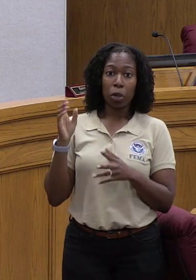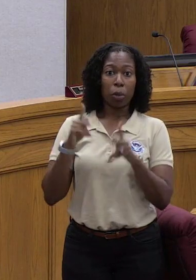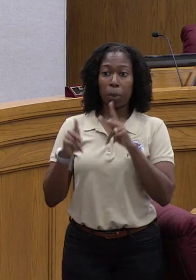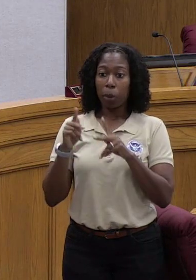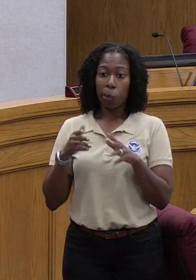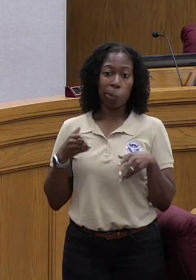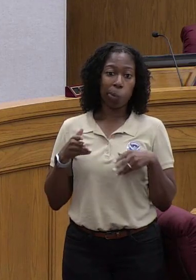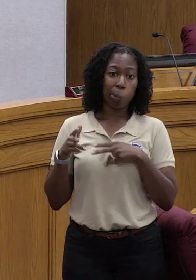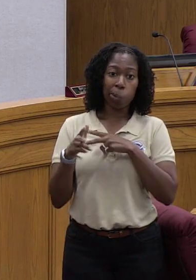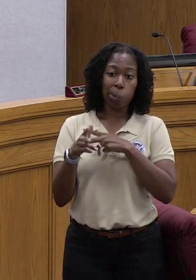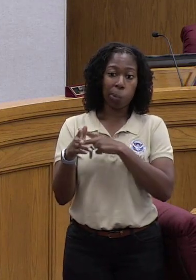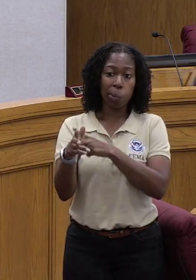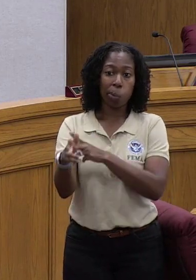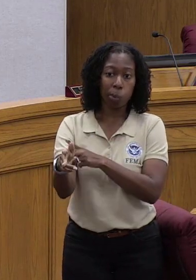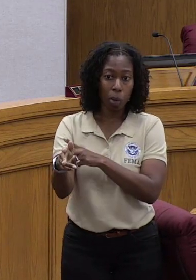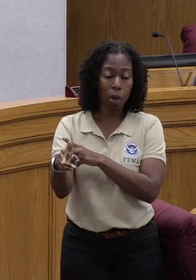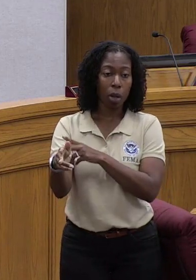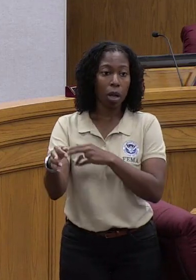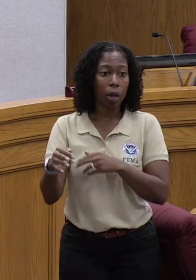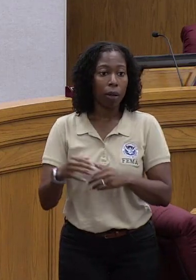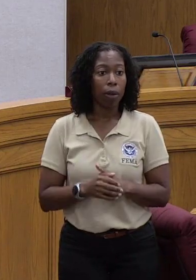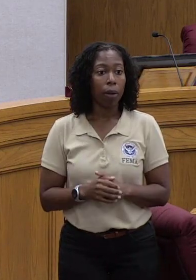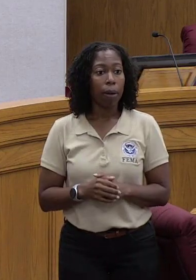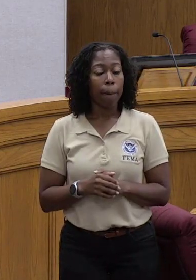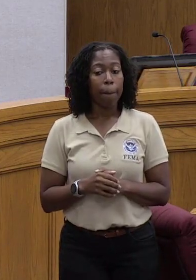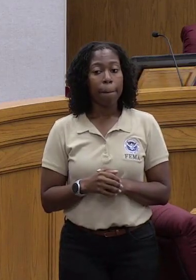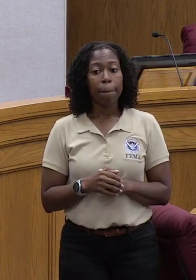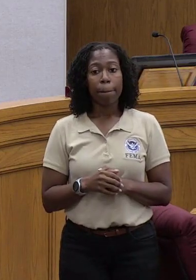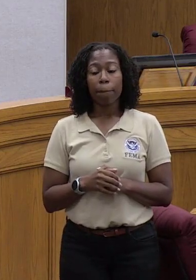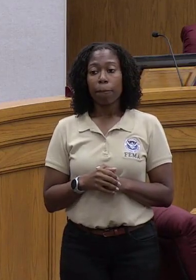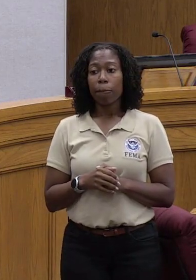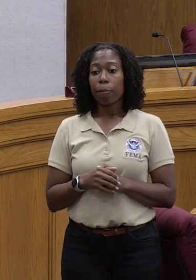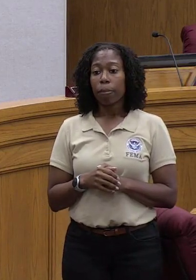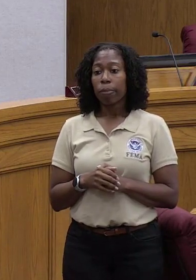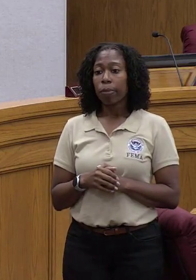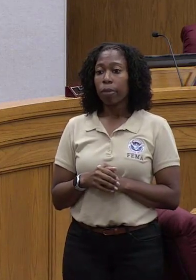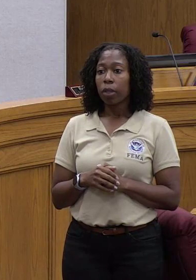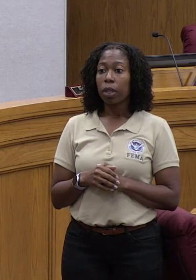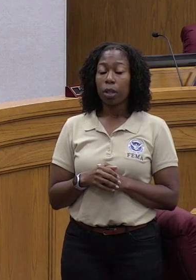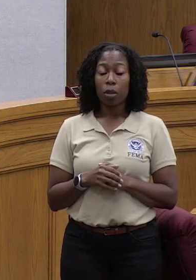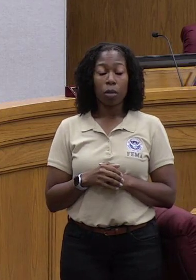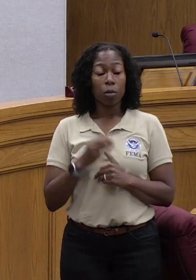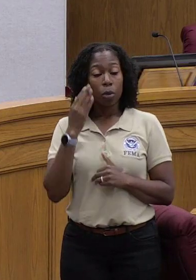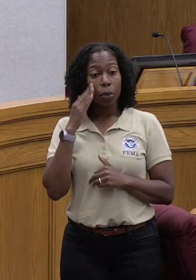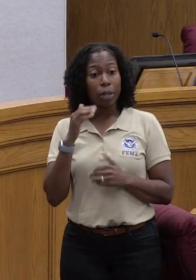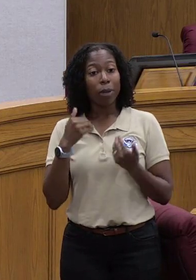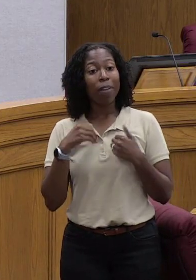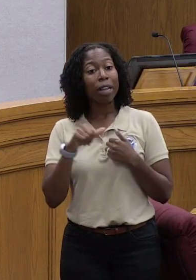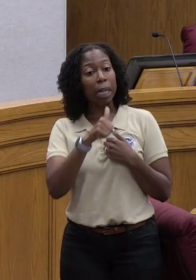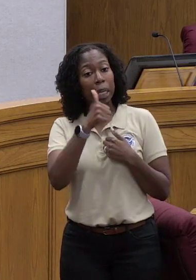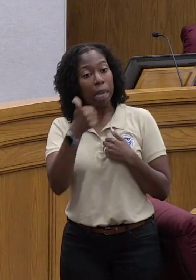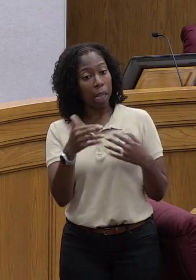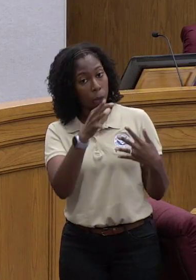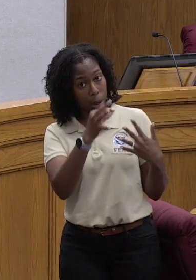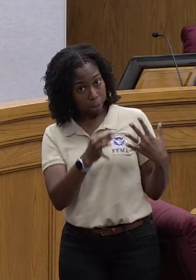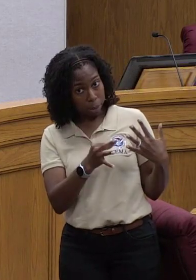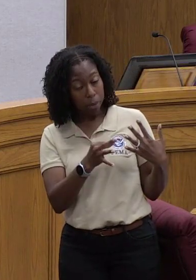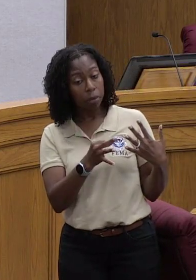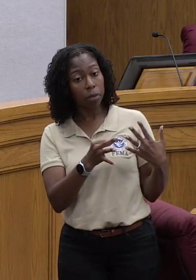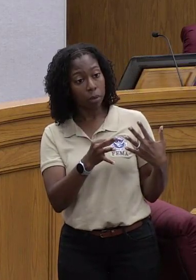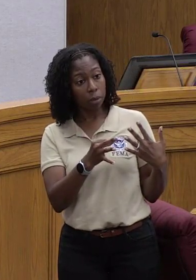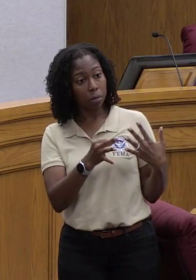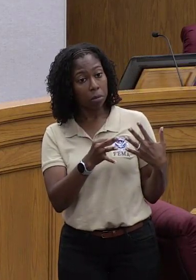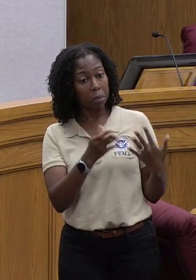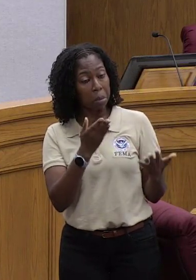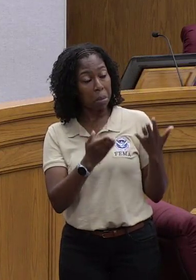those of you who have registered over the last several days. But there's another option that may